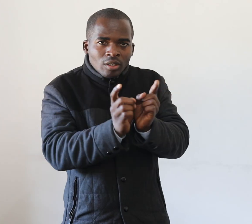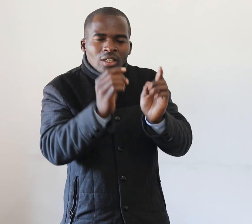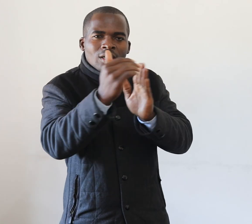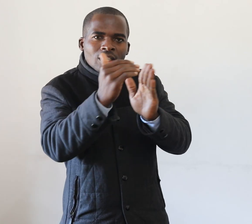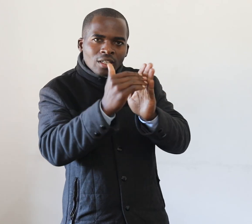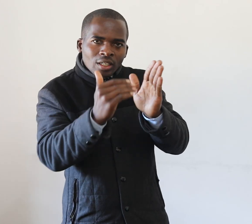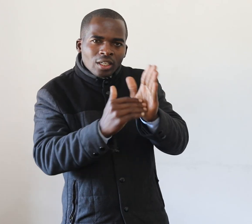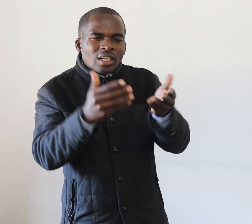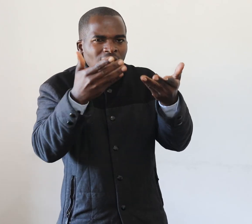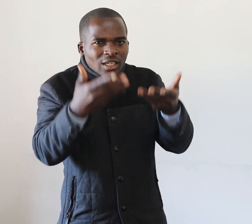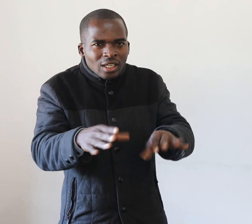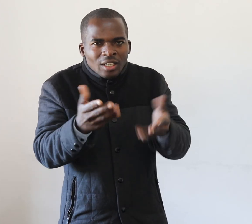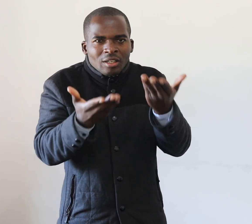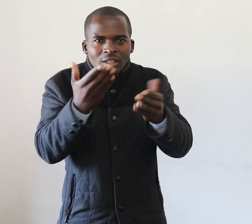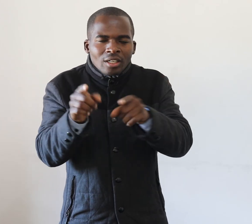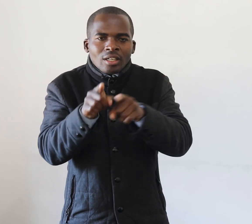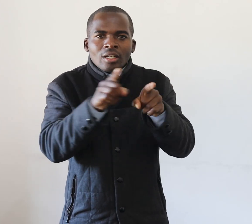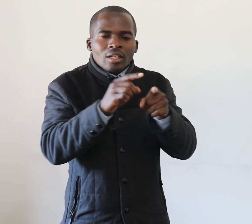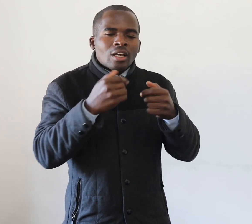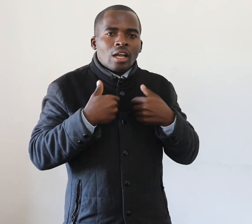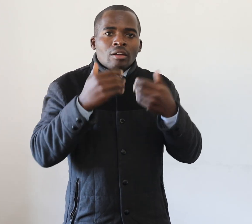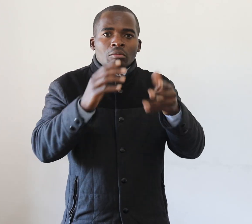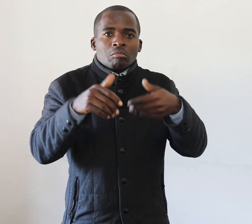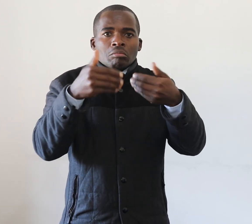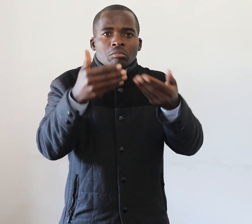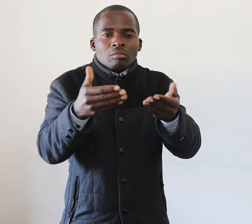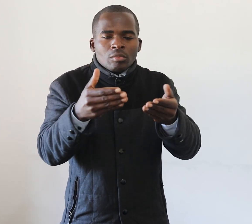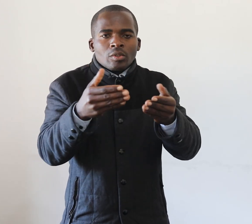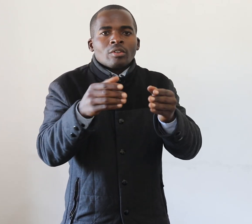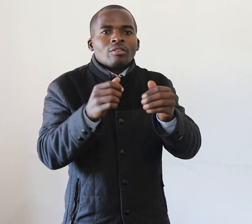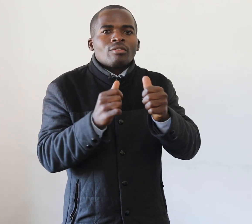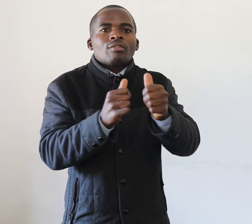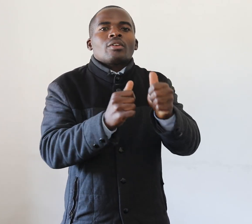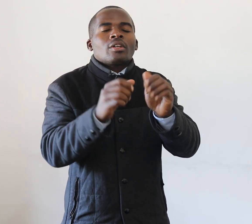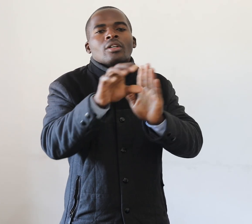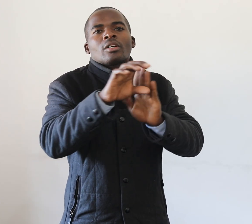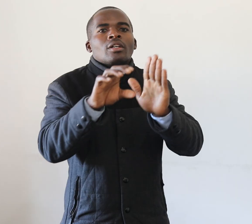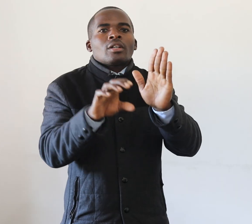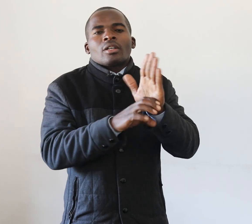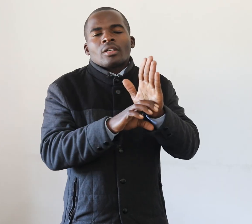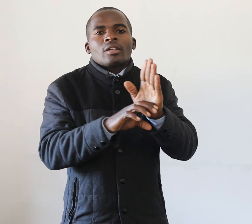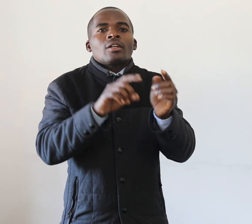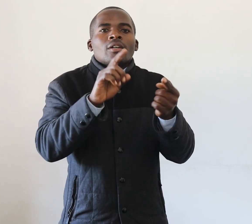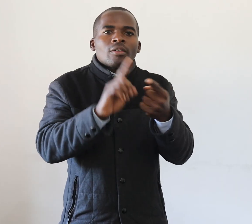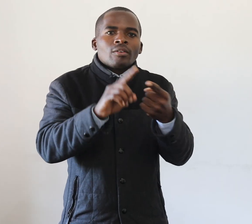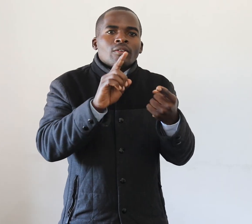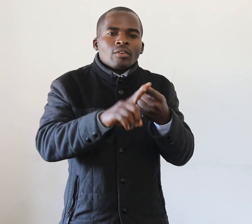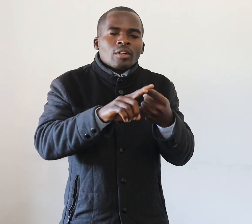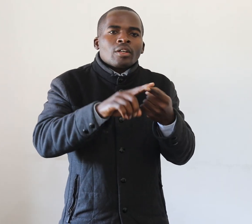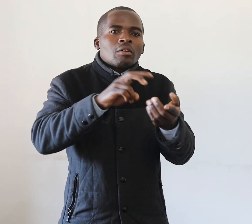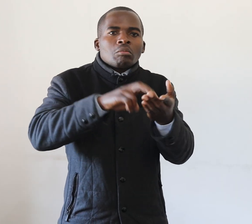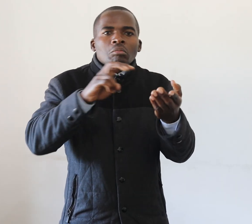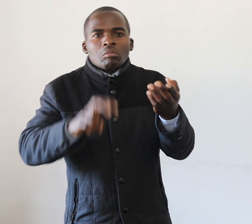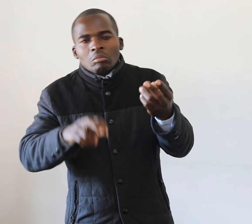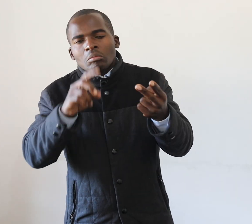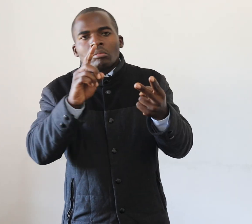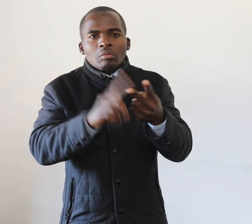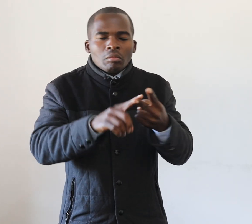reasons already provided for in the Constitution, such as resignation, disqualification,